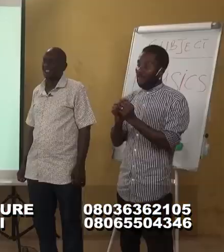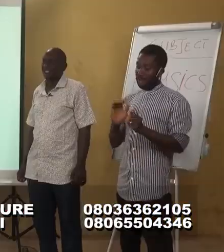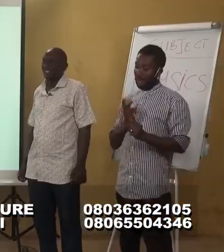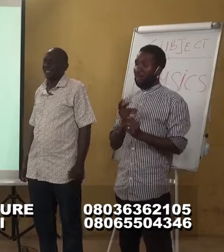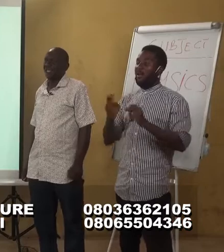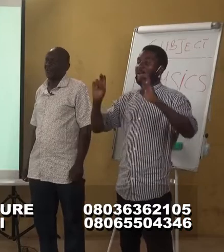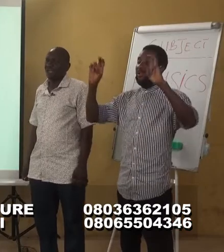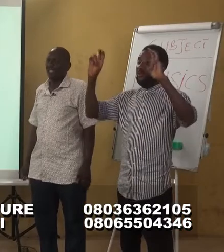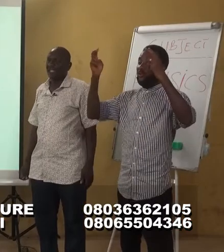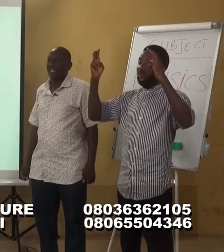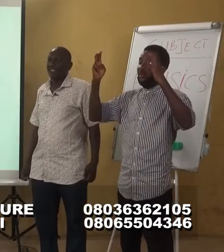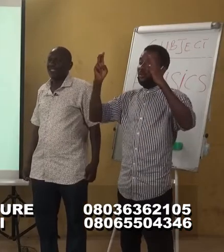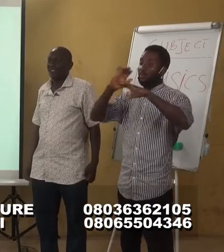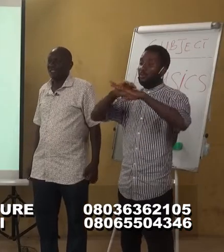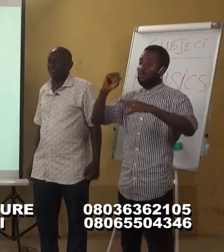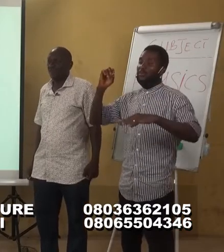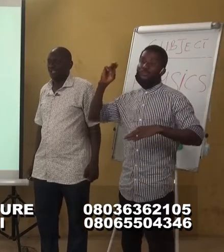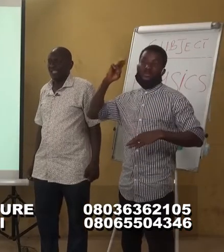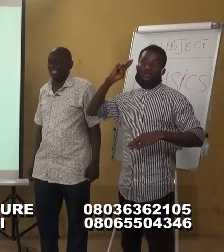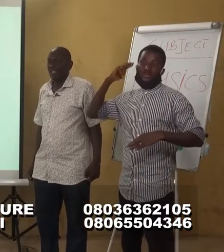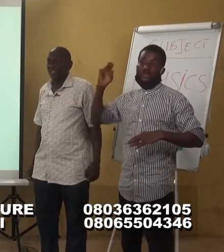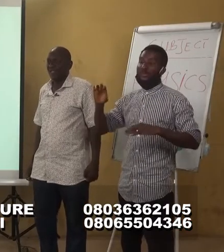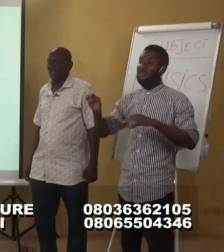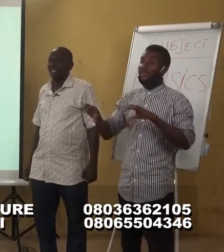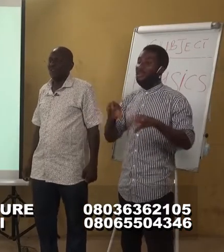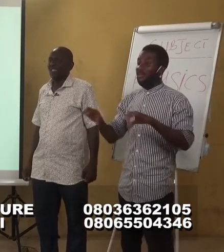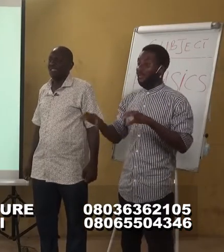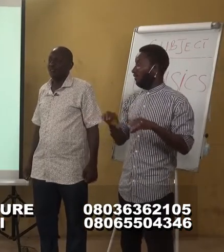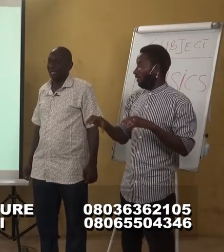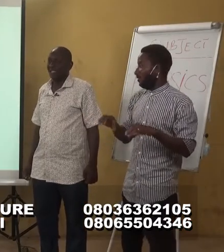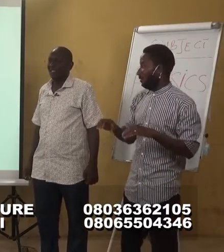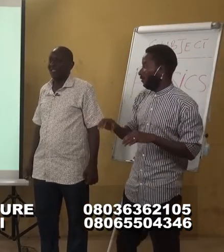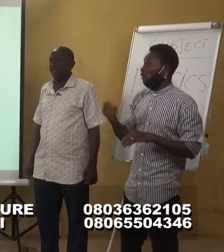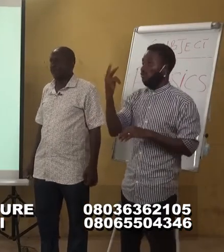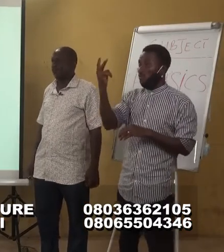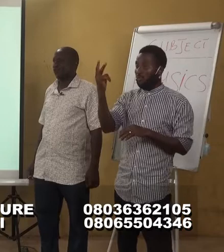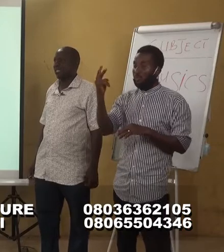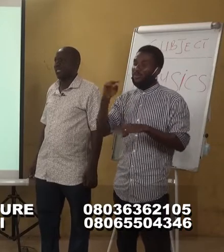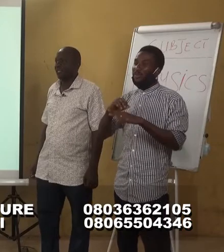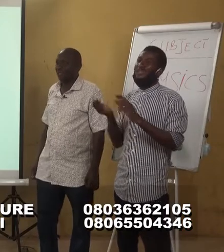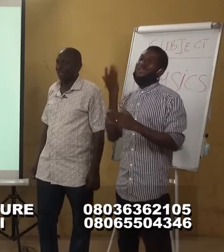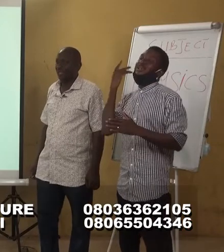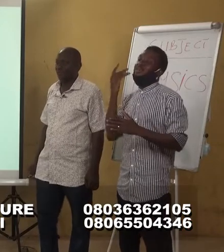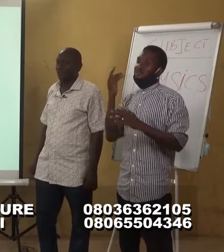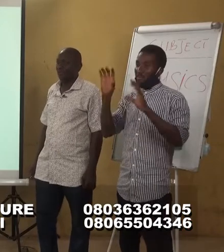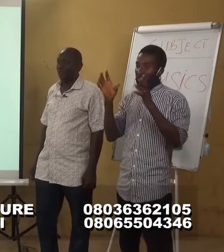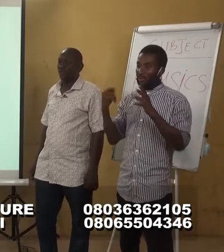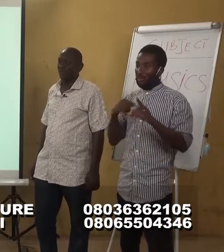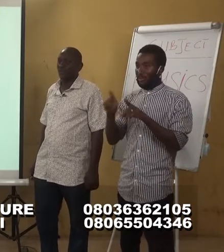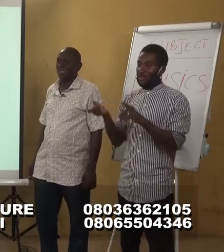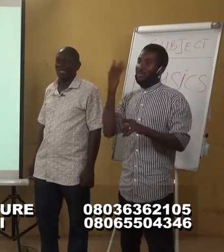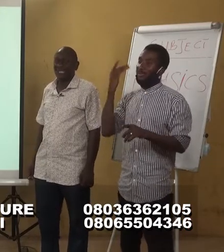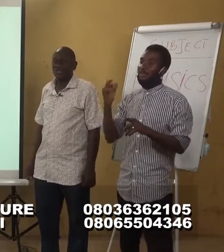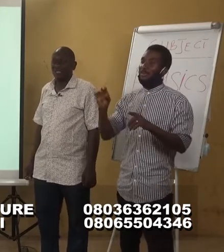radioactivity. In our last lesson, we treated radioactivity 1. So today, we are going to